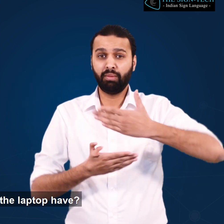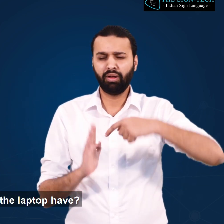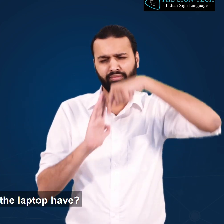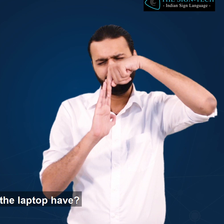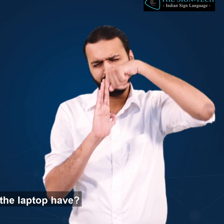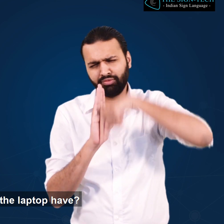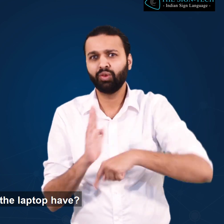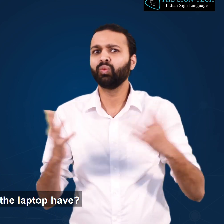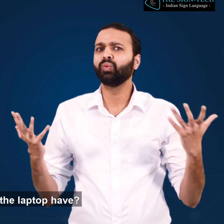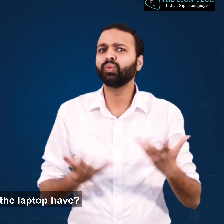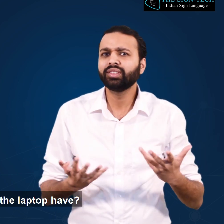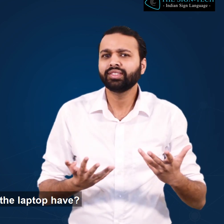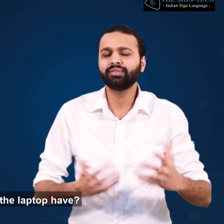What does the laptop have?